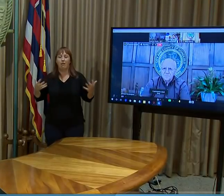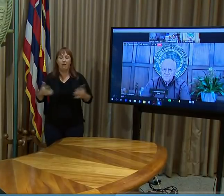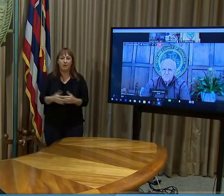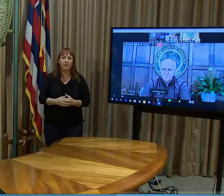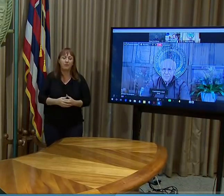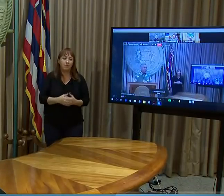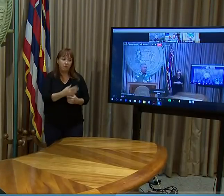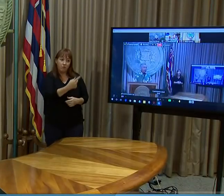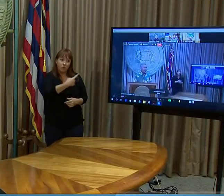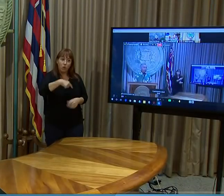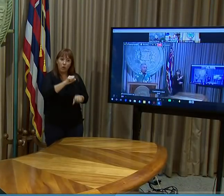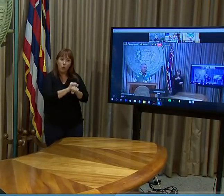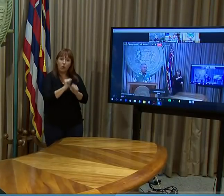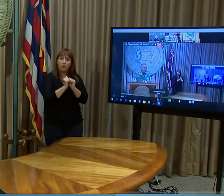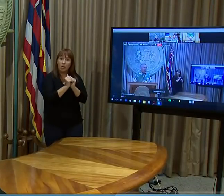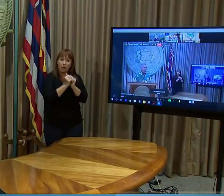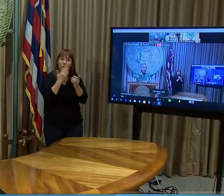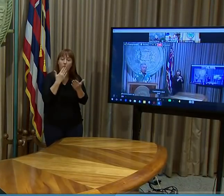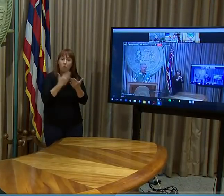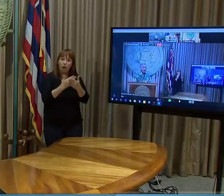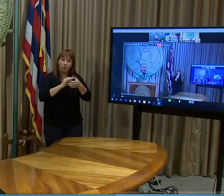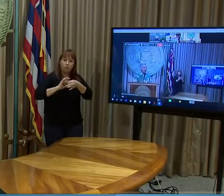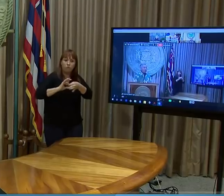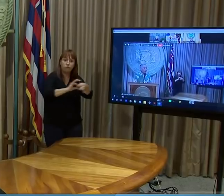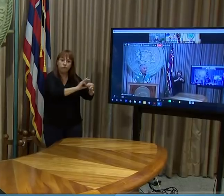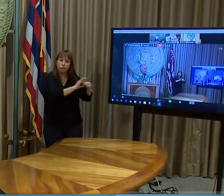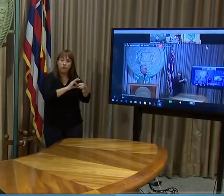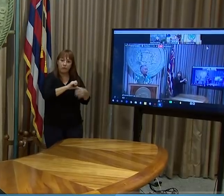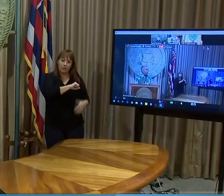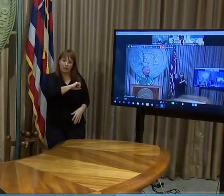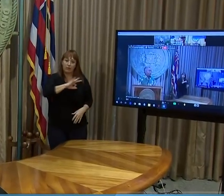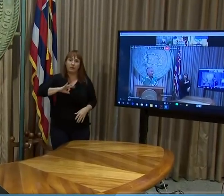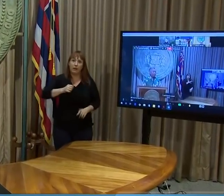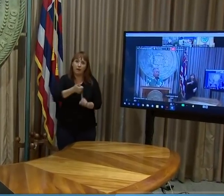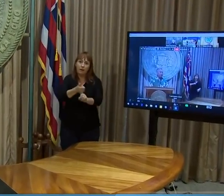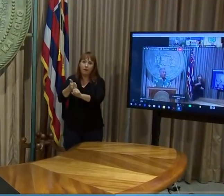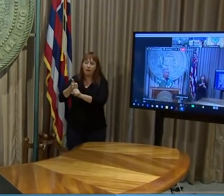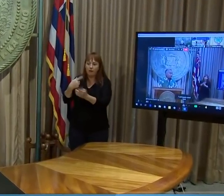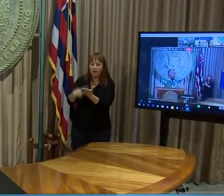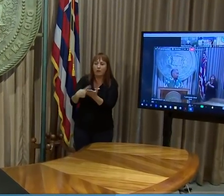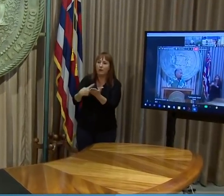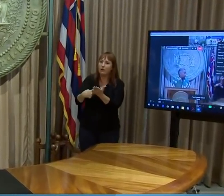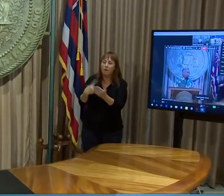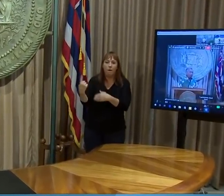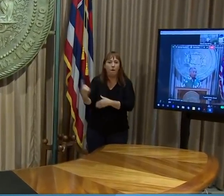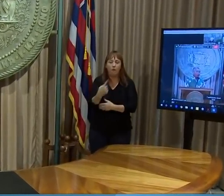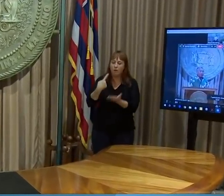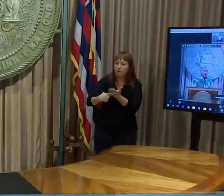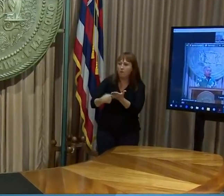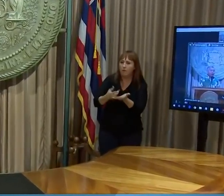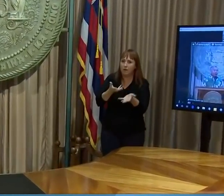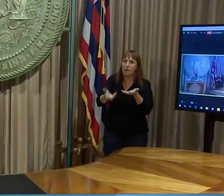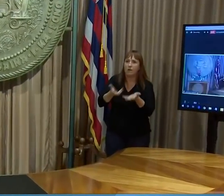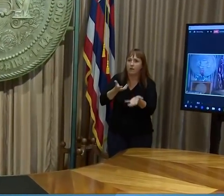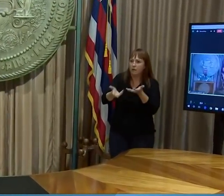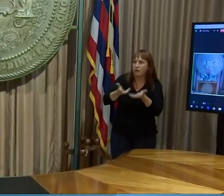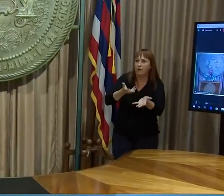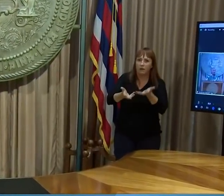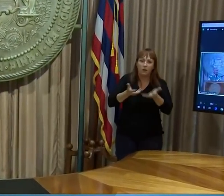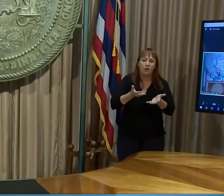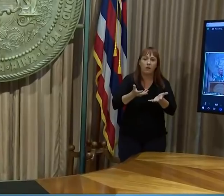quite well, and, our staff is in discussions at all times as